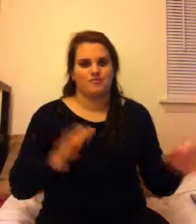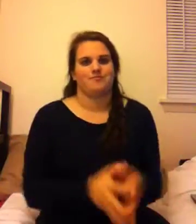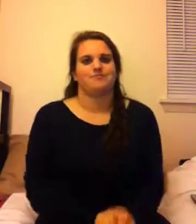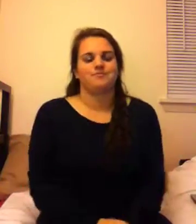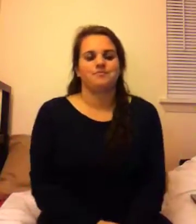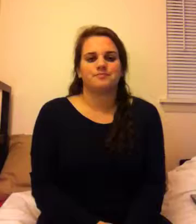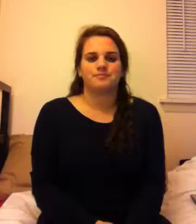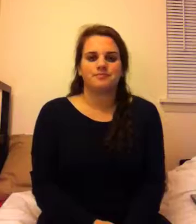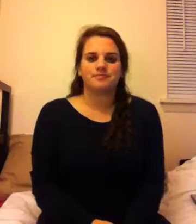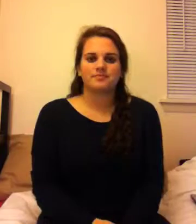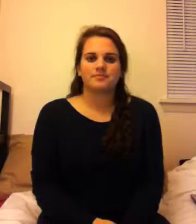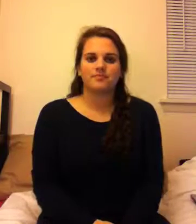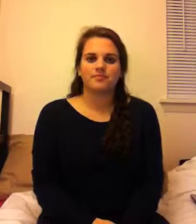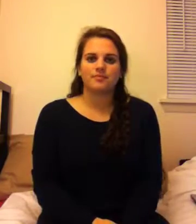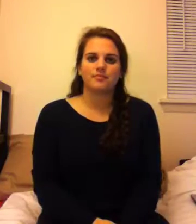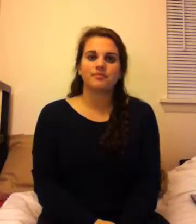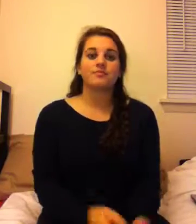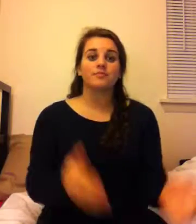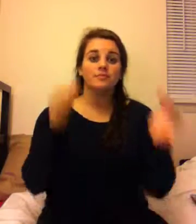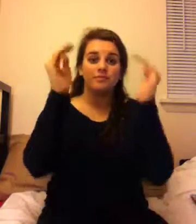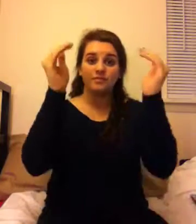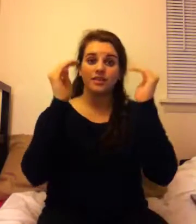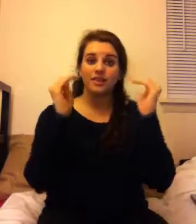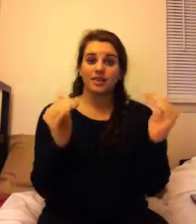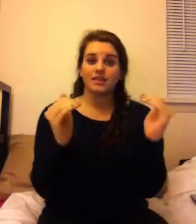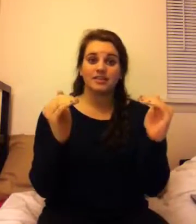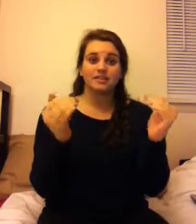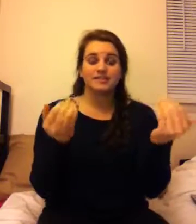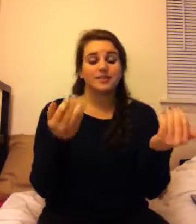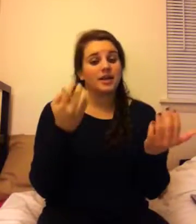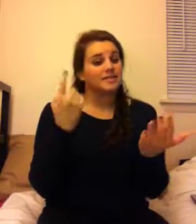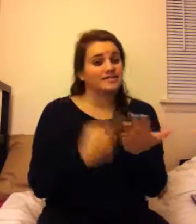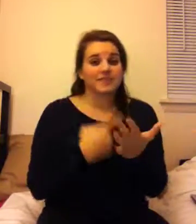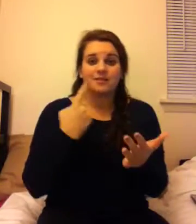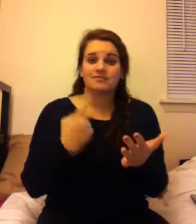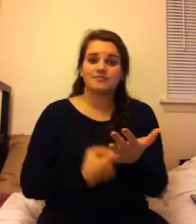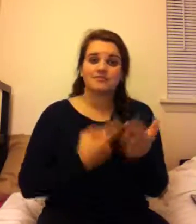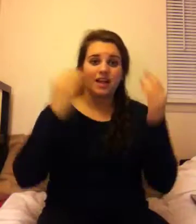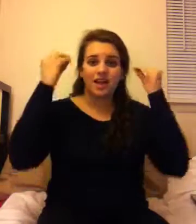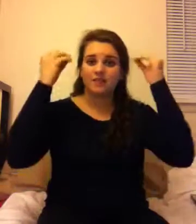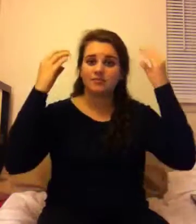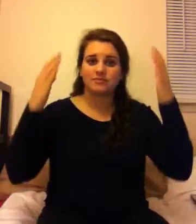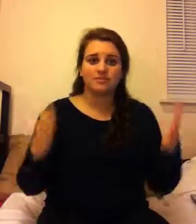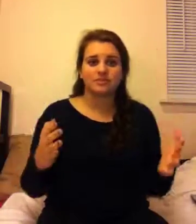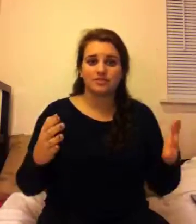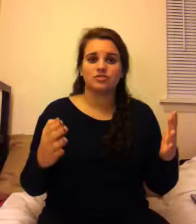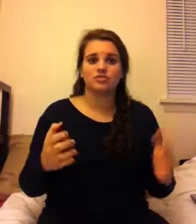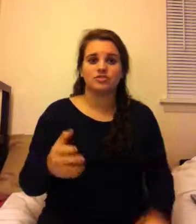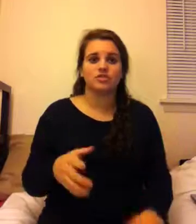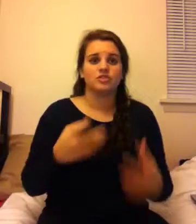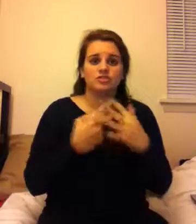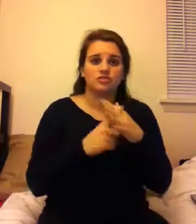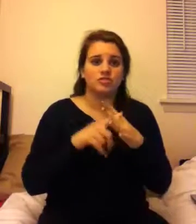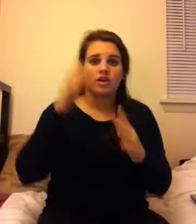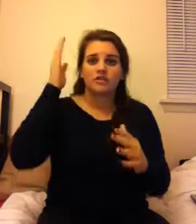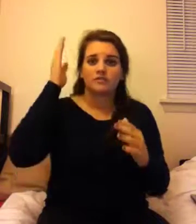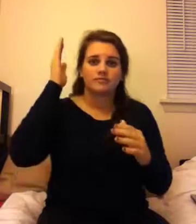A teacher may get going on a lecture and start talking extremely fast and throwing out lots